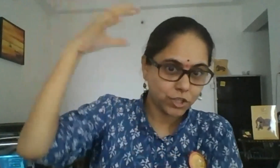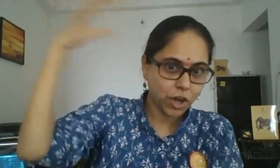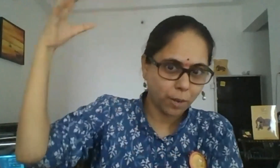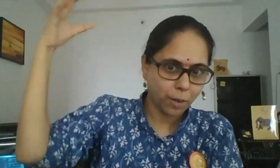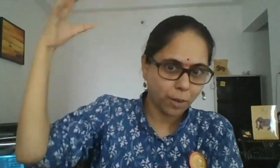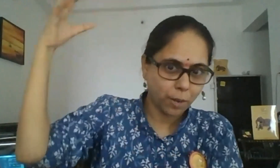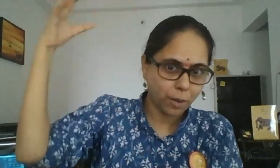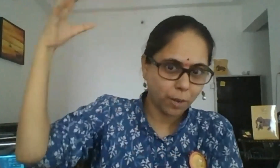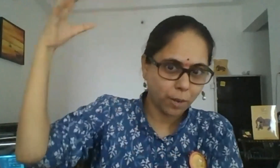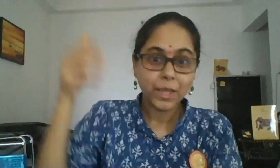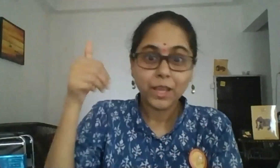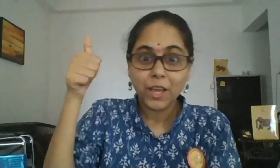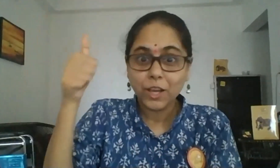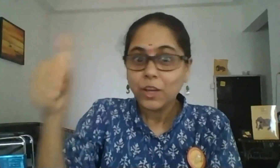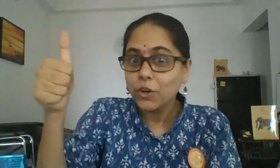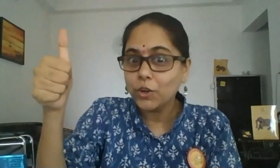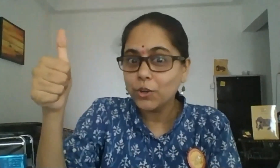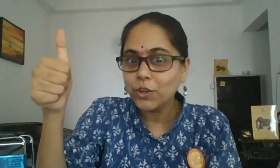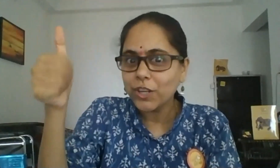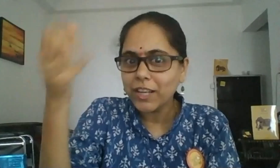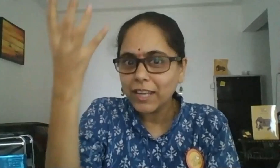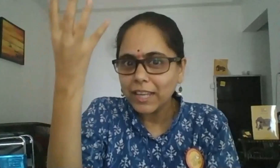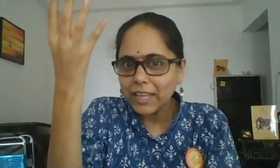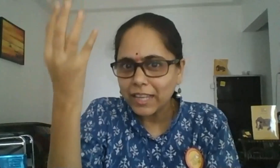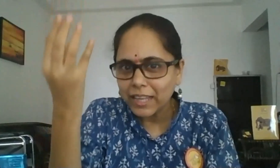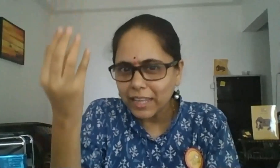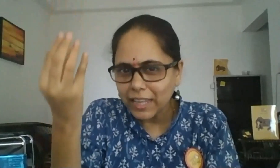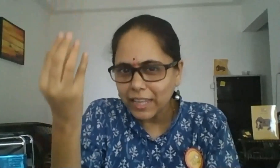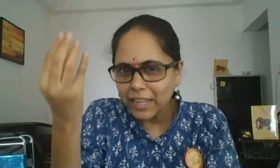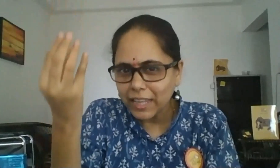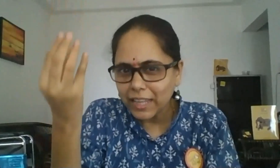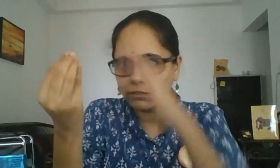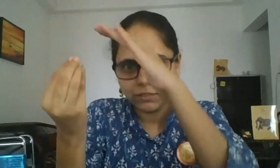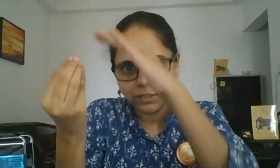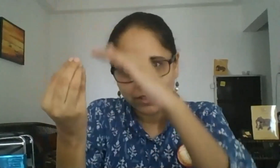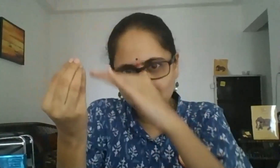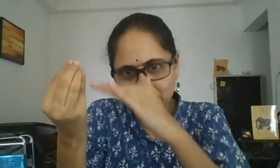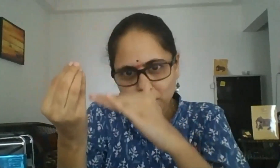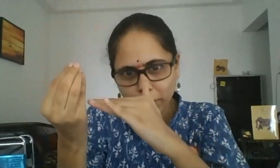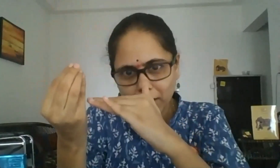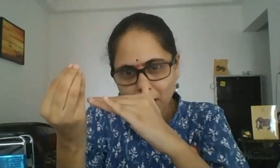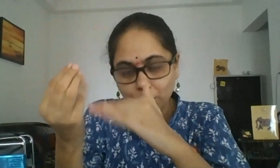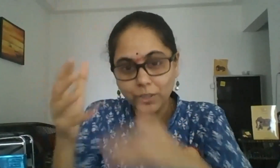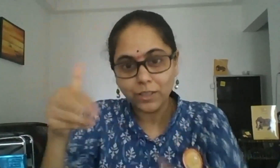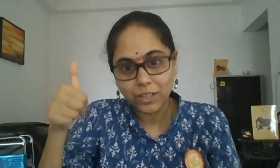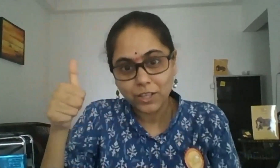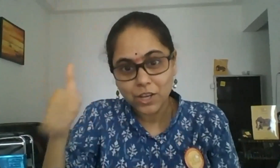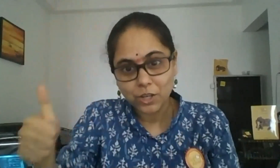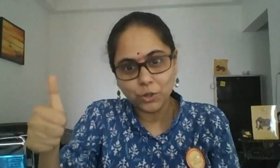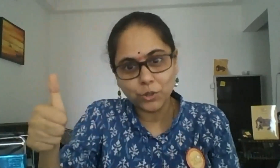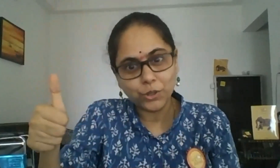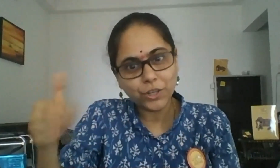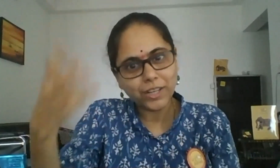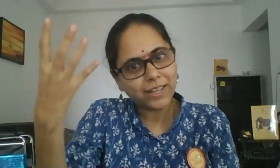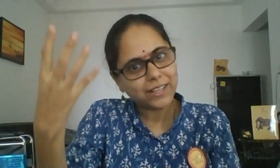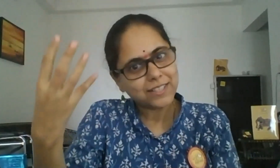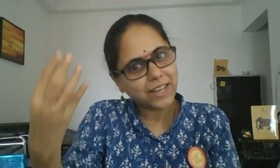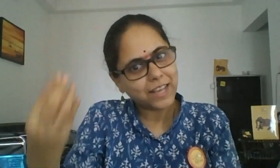top. Good evening. Sun is going down. Good. Sun has